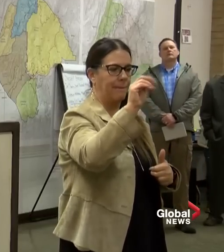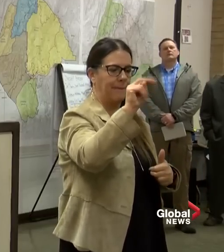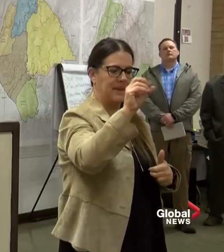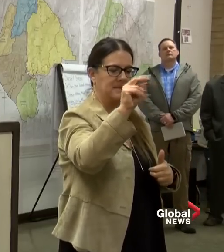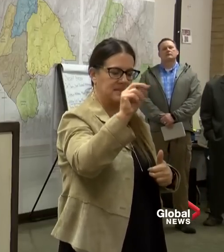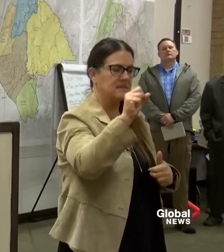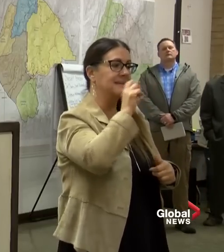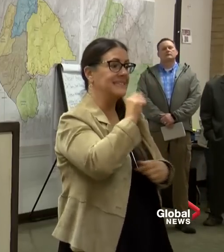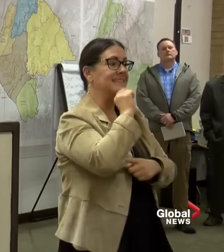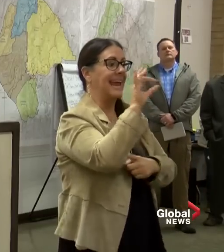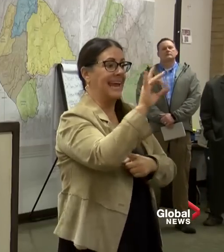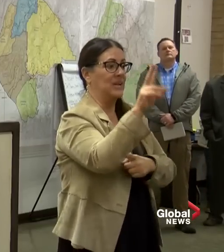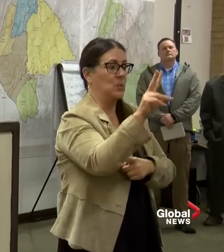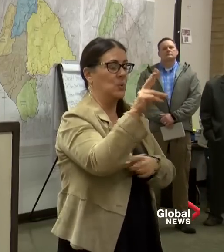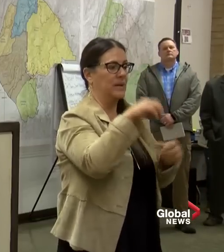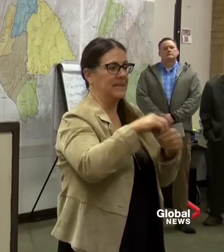Paradise.